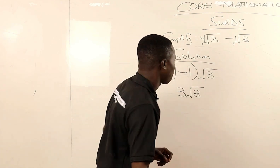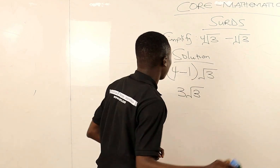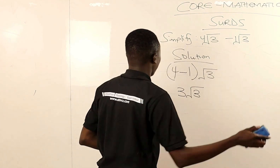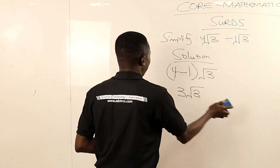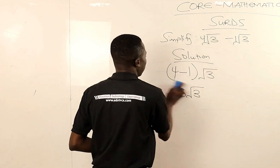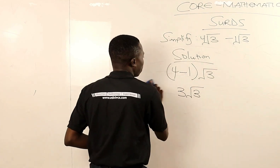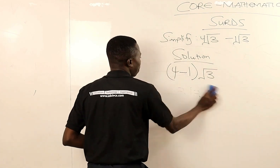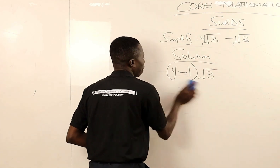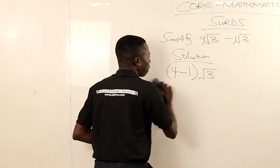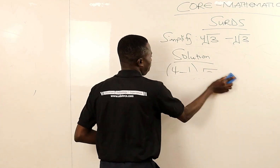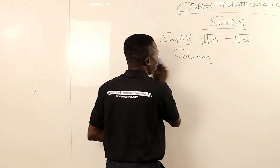question.